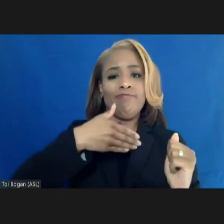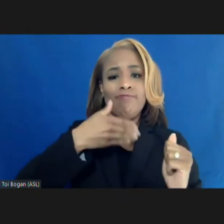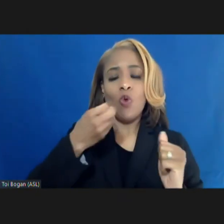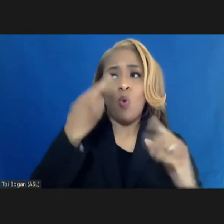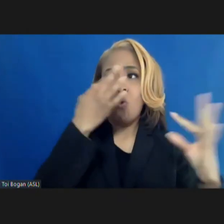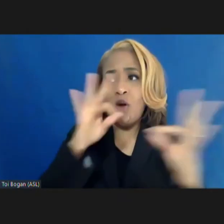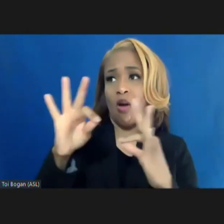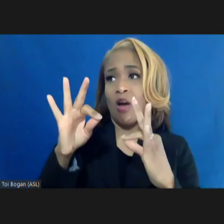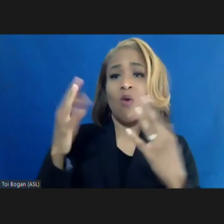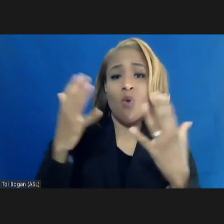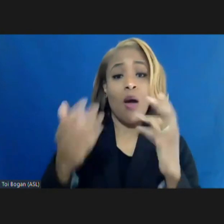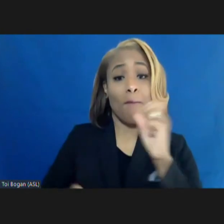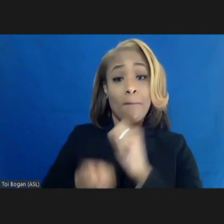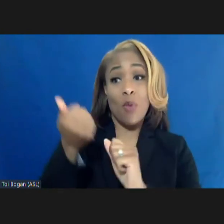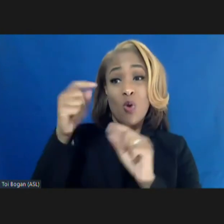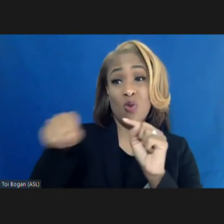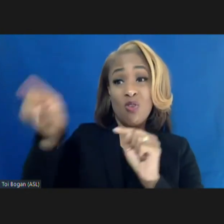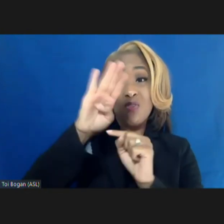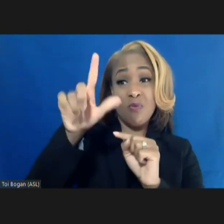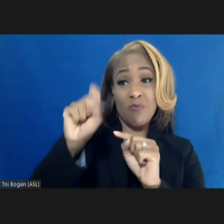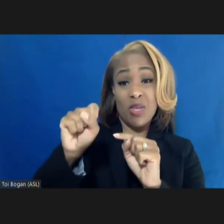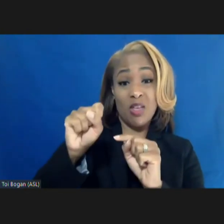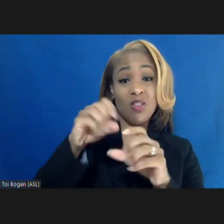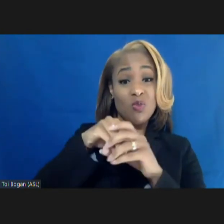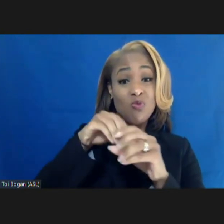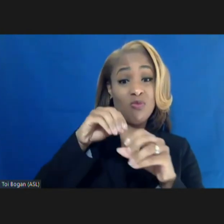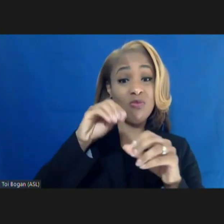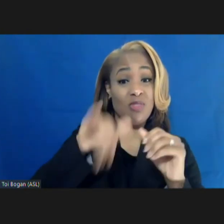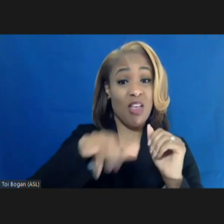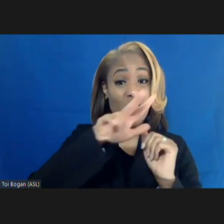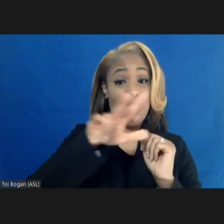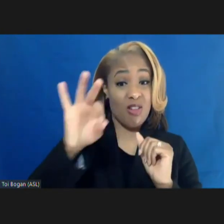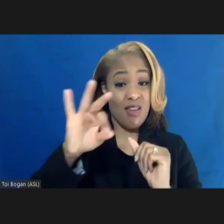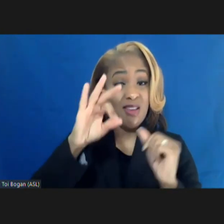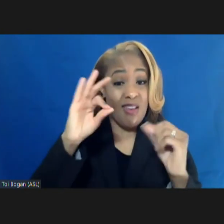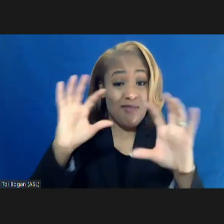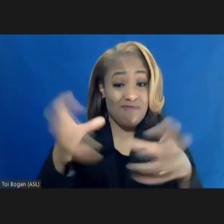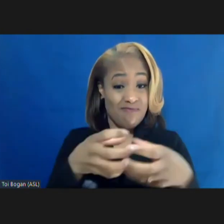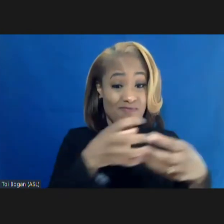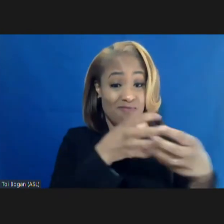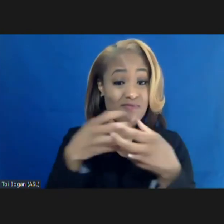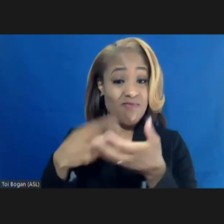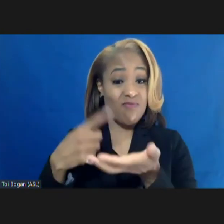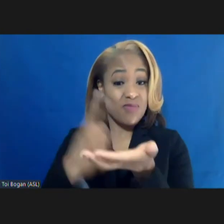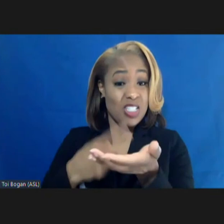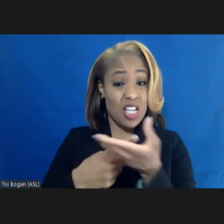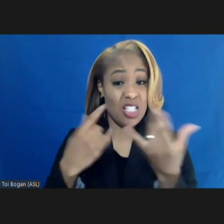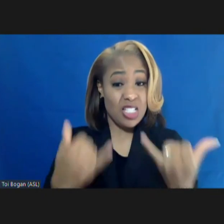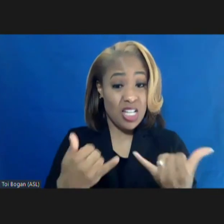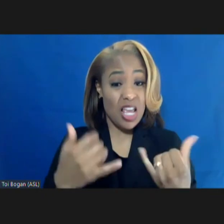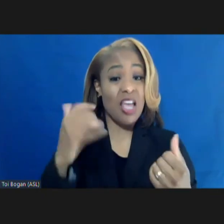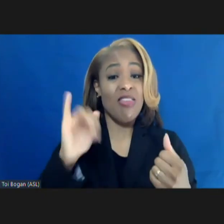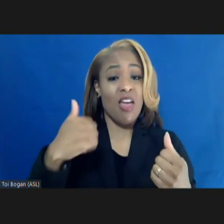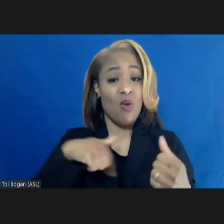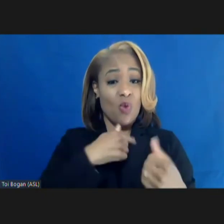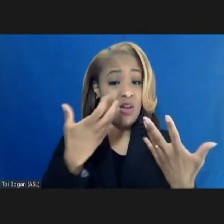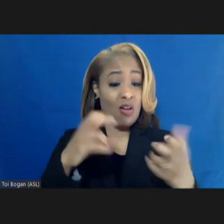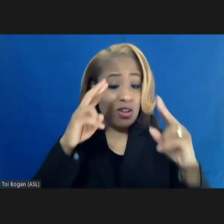the vast majority of bills in the 39-bill package that we've been discussing today and that our analysis goes into are